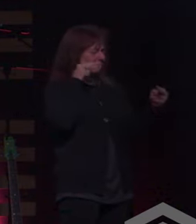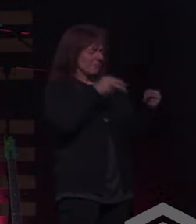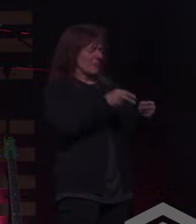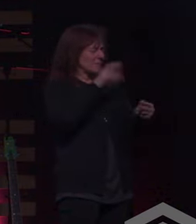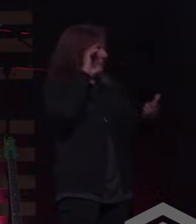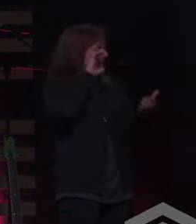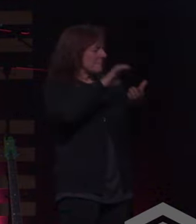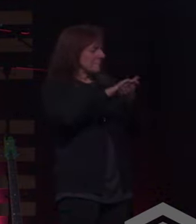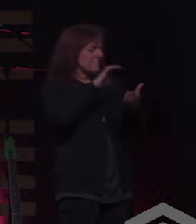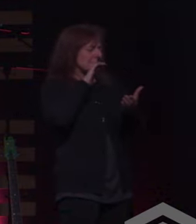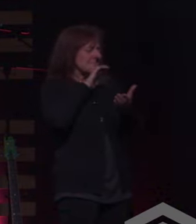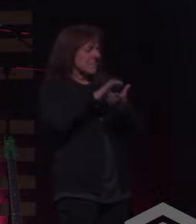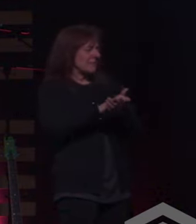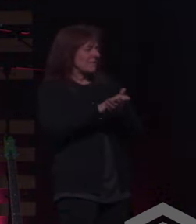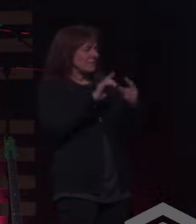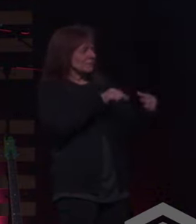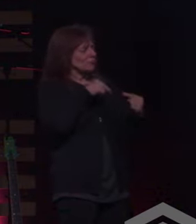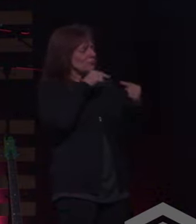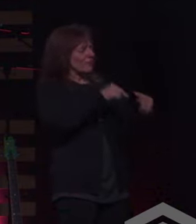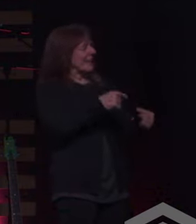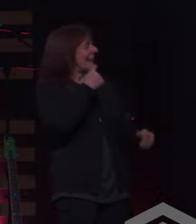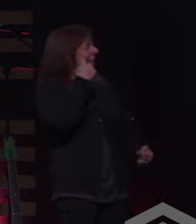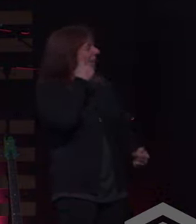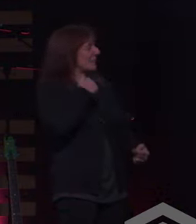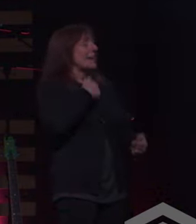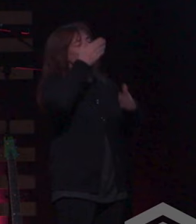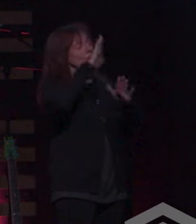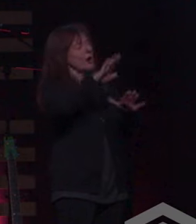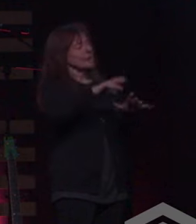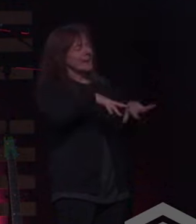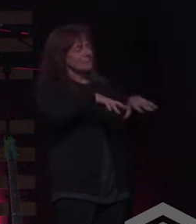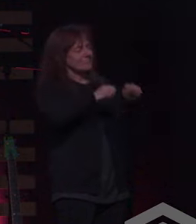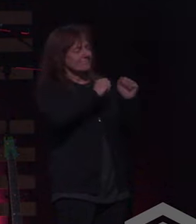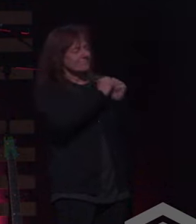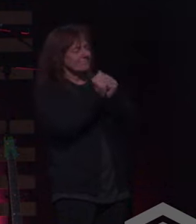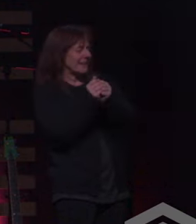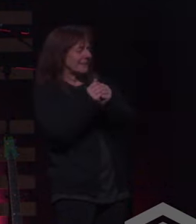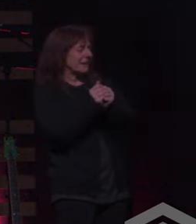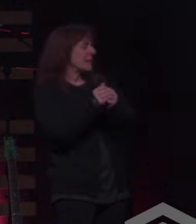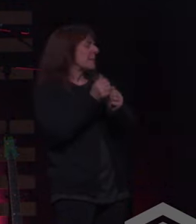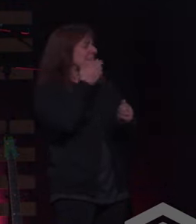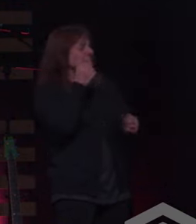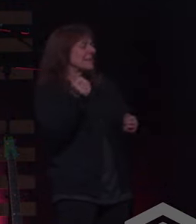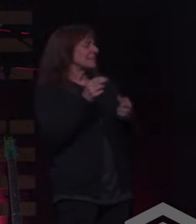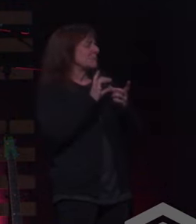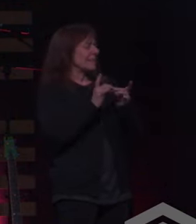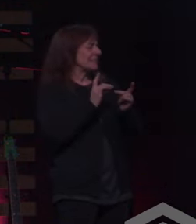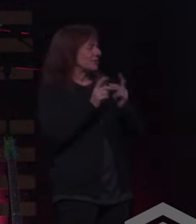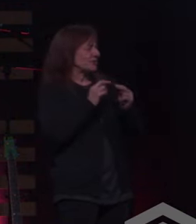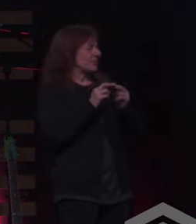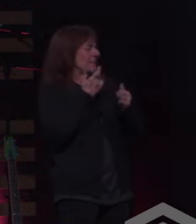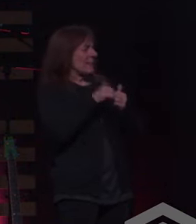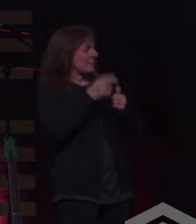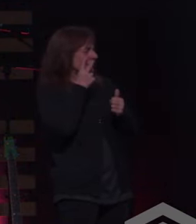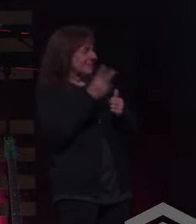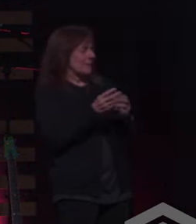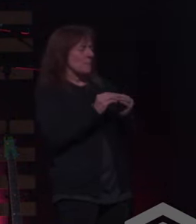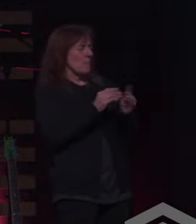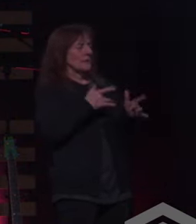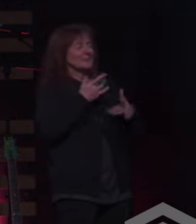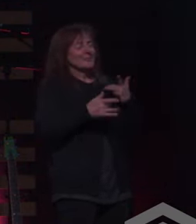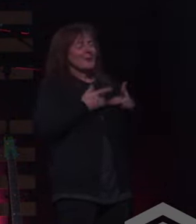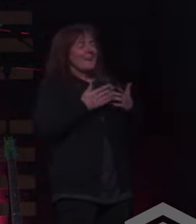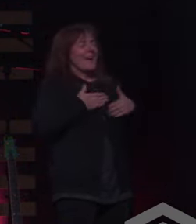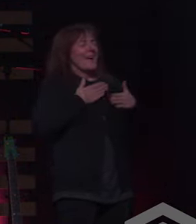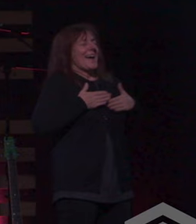And if you're here and you have a struggling marriage, I want you to hear me. God can redeem it. He can make it the greatest relationship you've ever seen. He can make you more joyful and